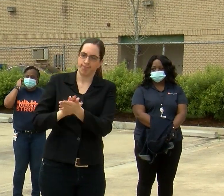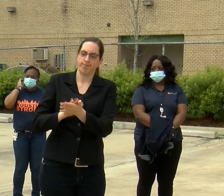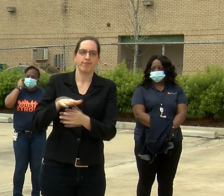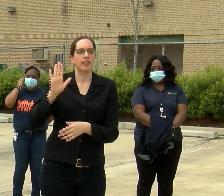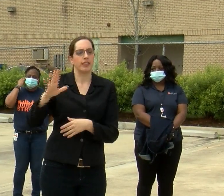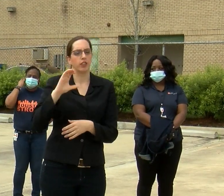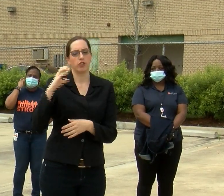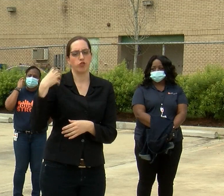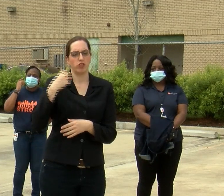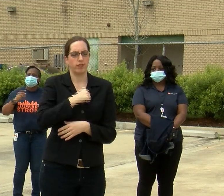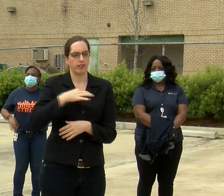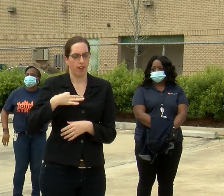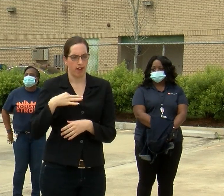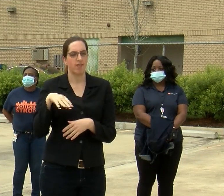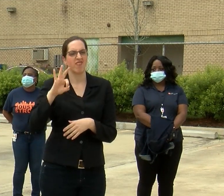and Kathy